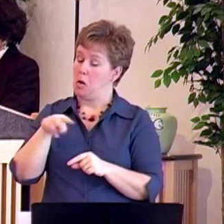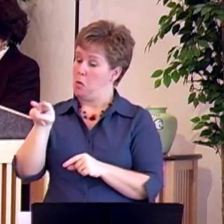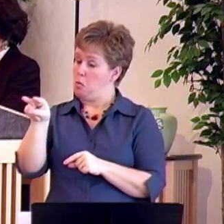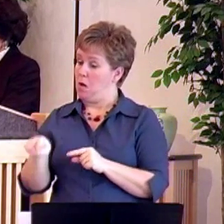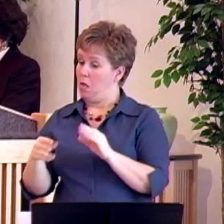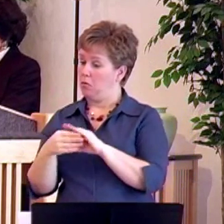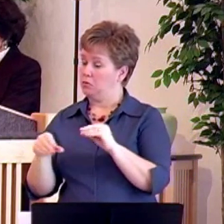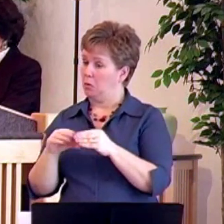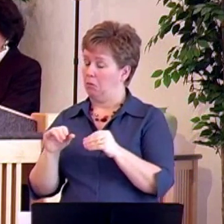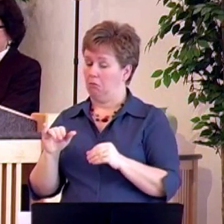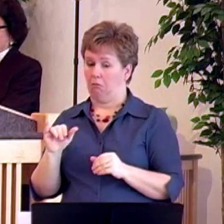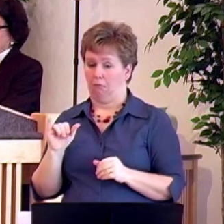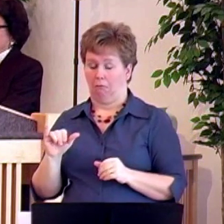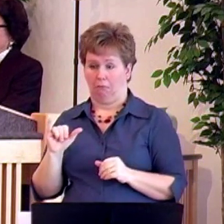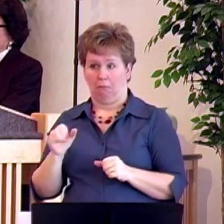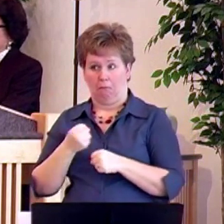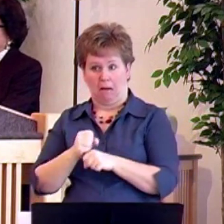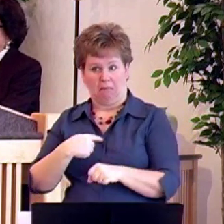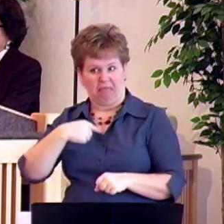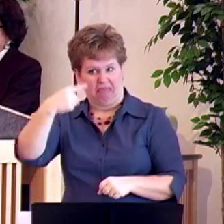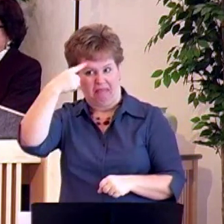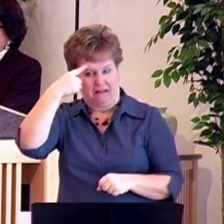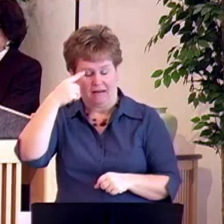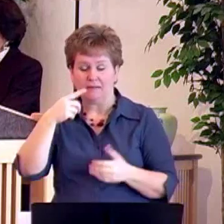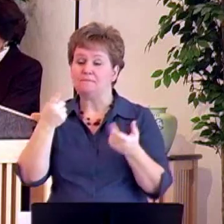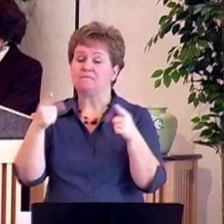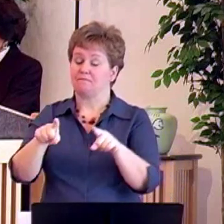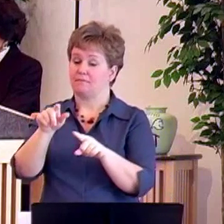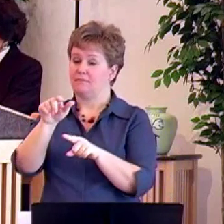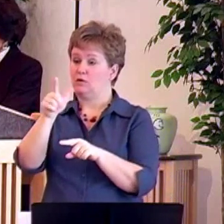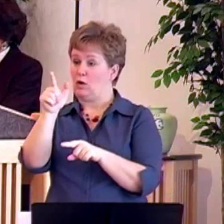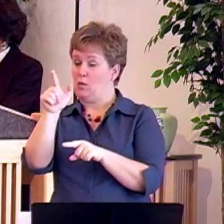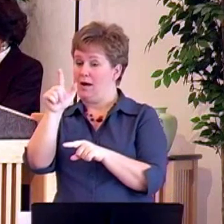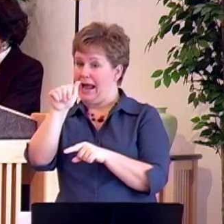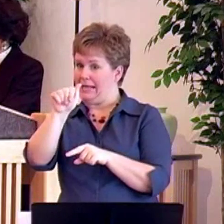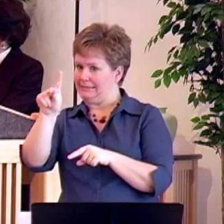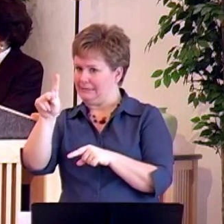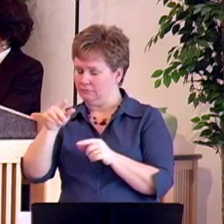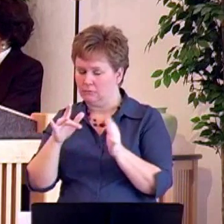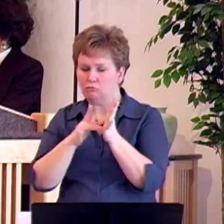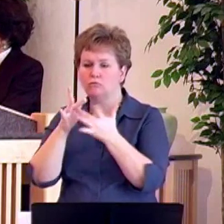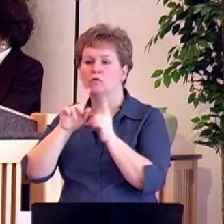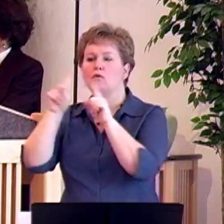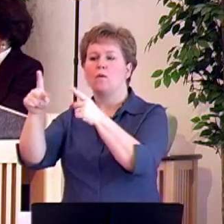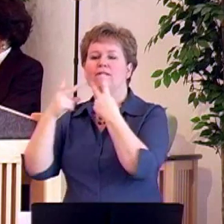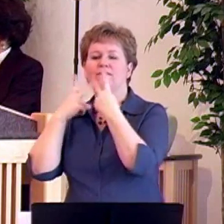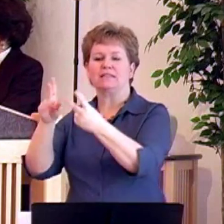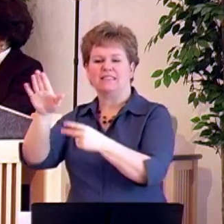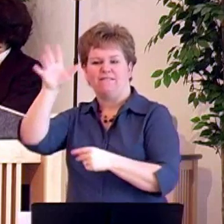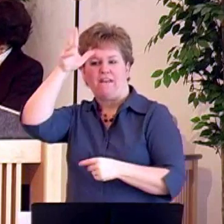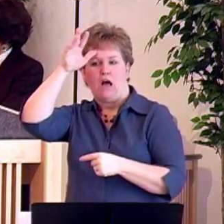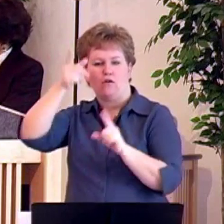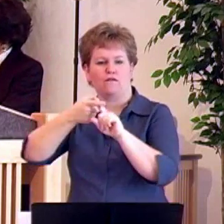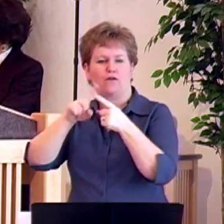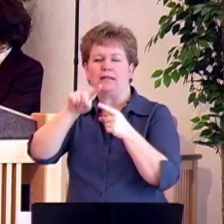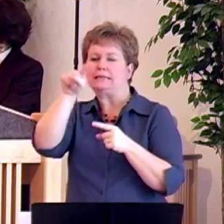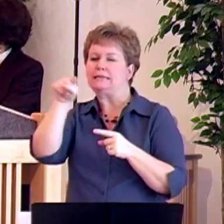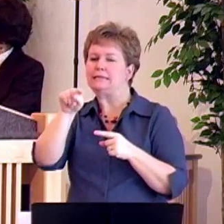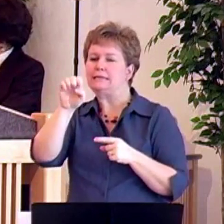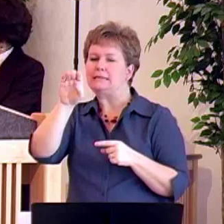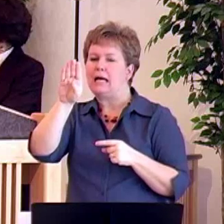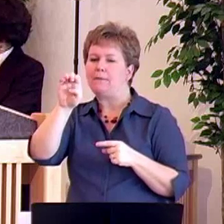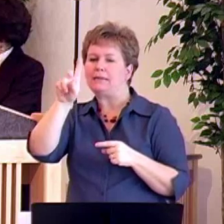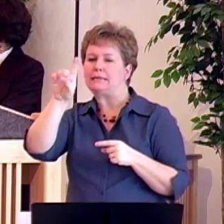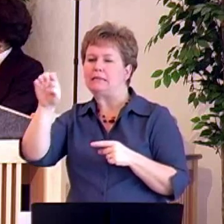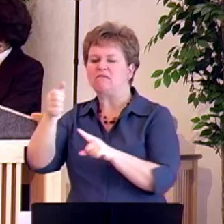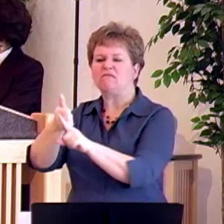story for me. The story goes that in AD 21, Jesus went to visit his father's friend, Zebedee, a